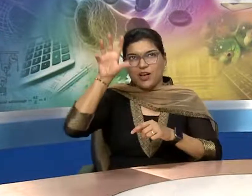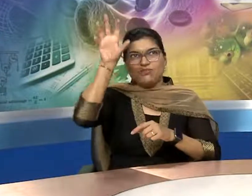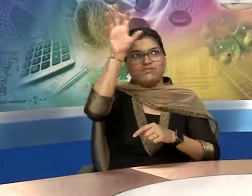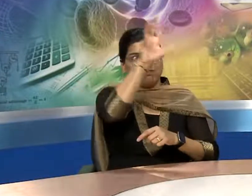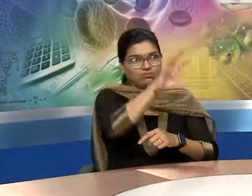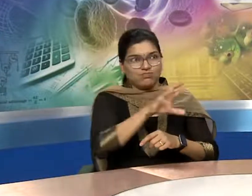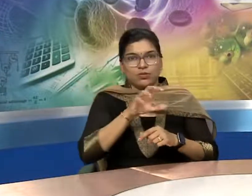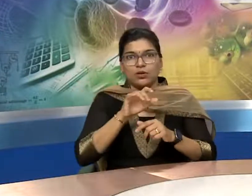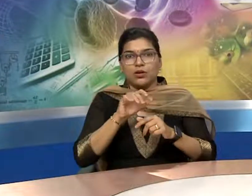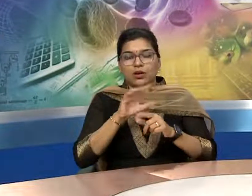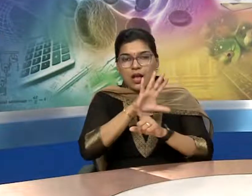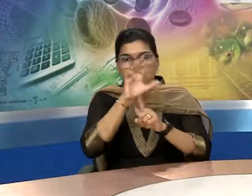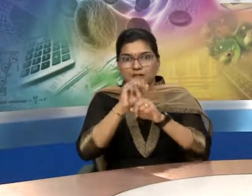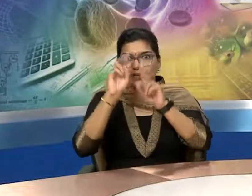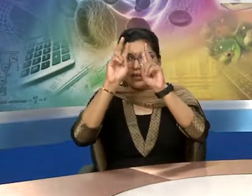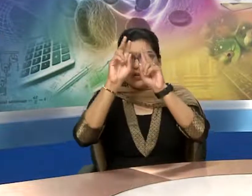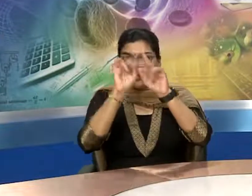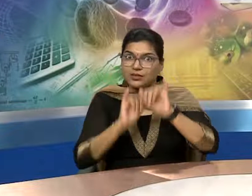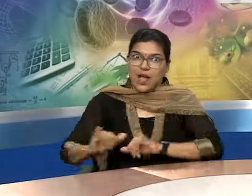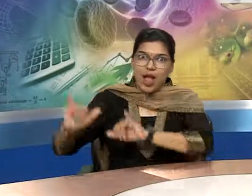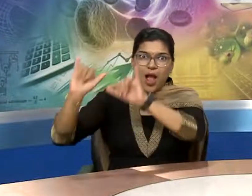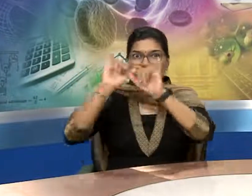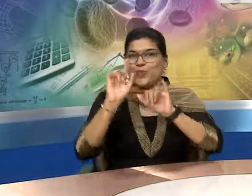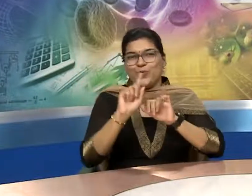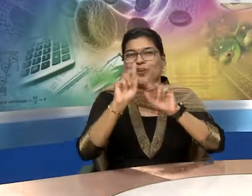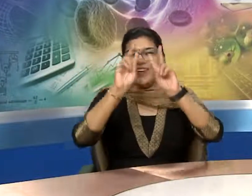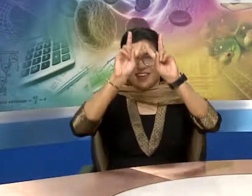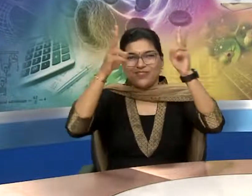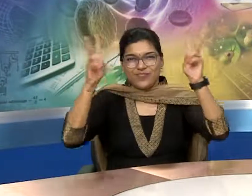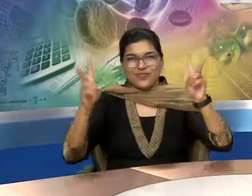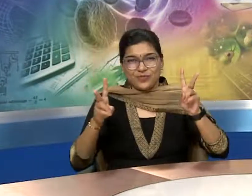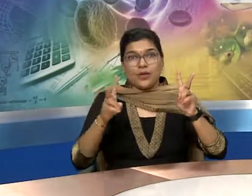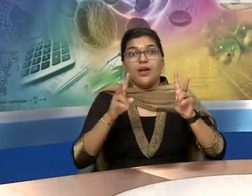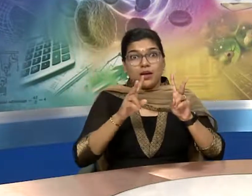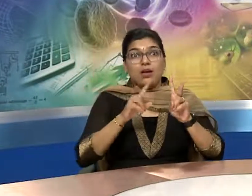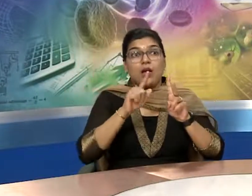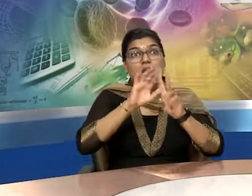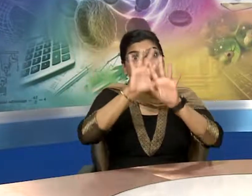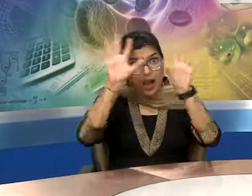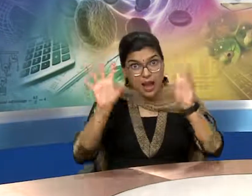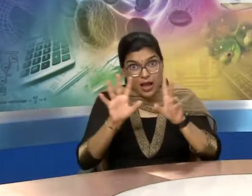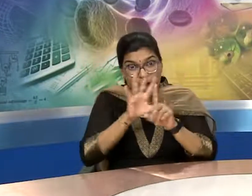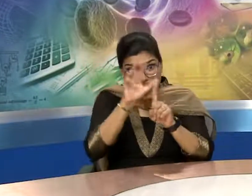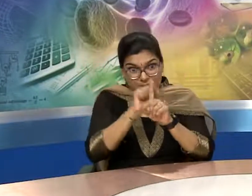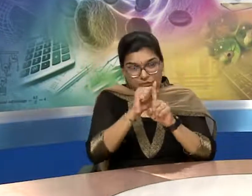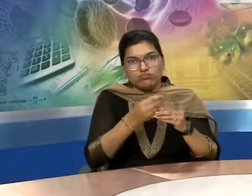facilitates advancement of culture in community.